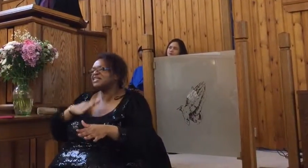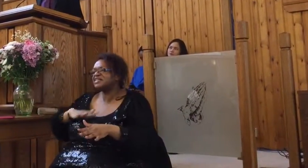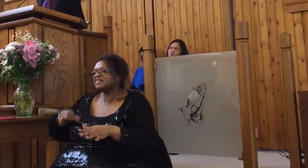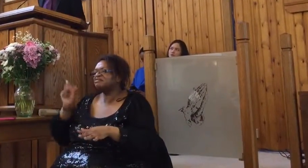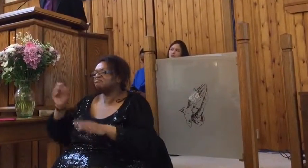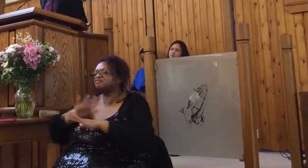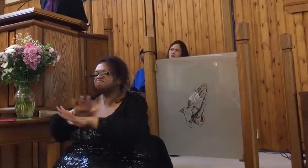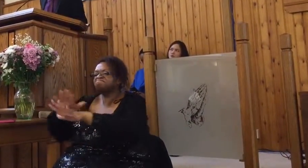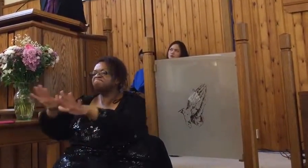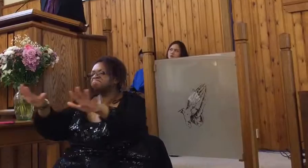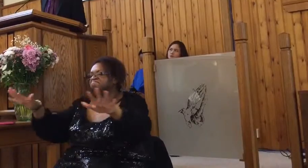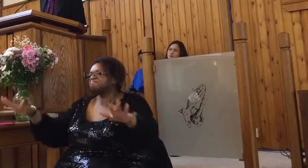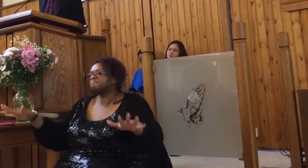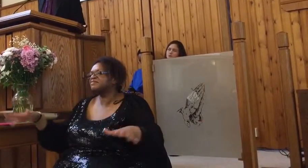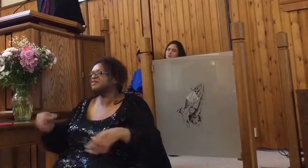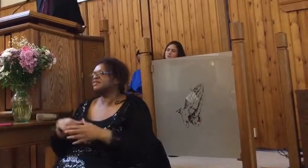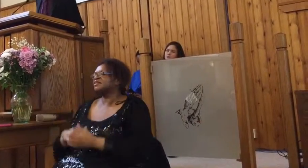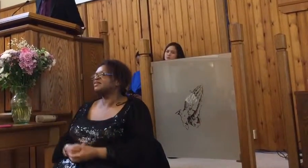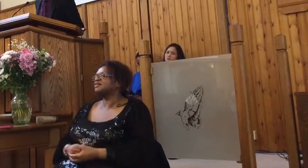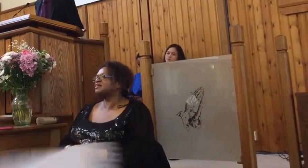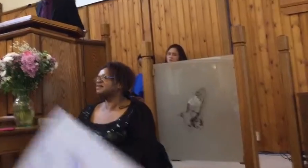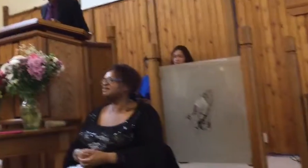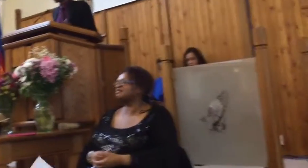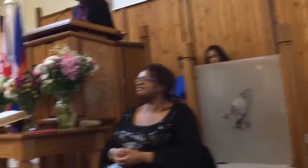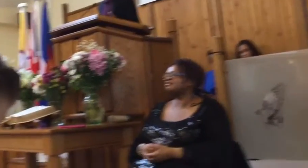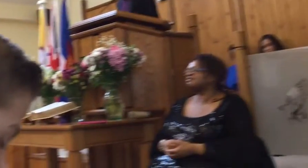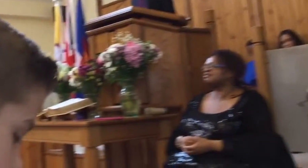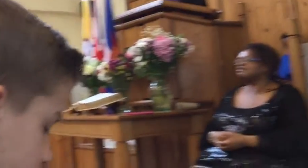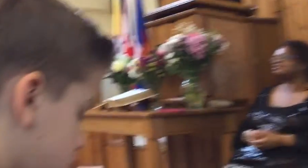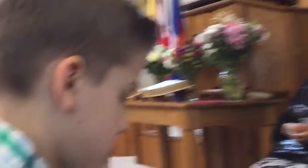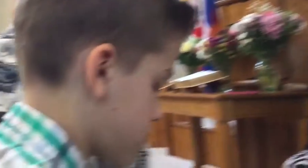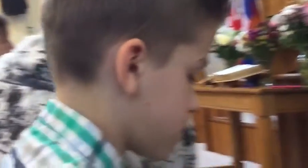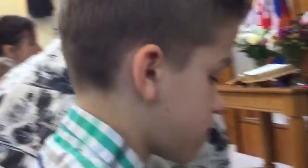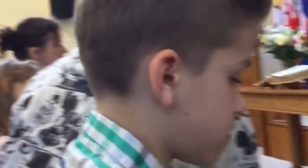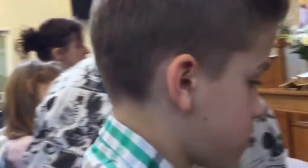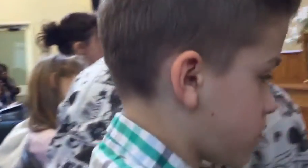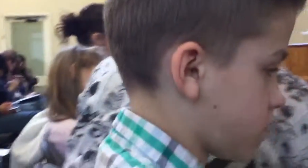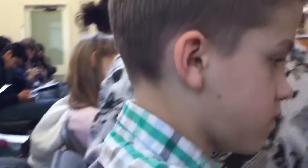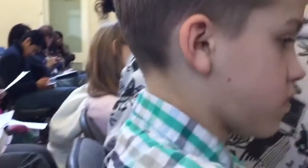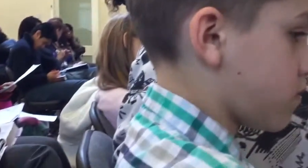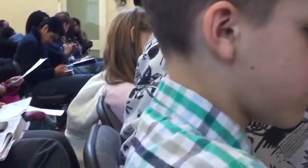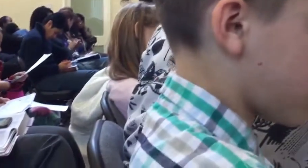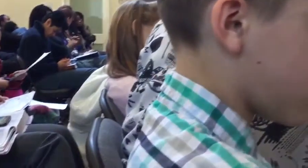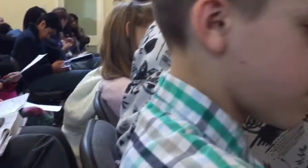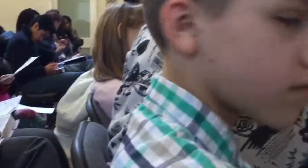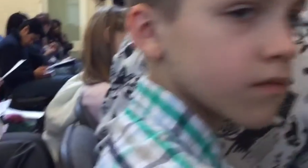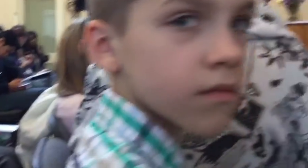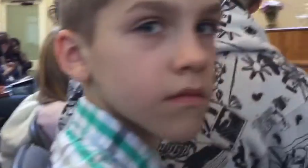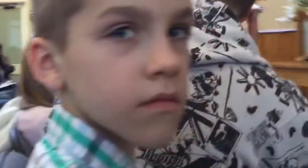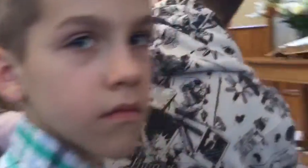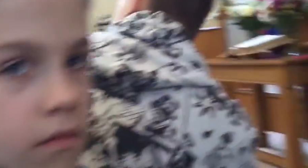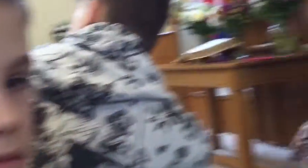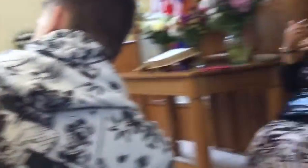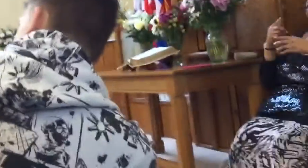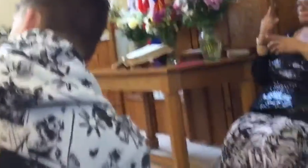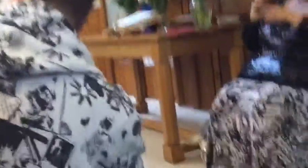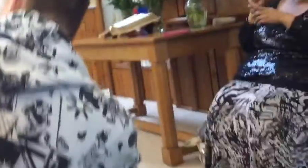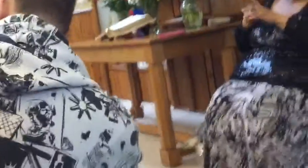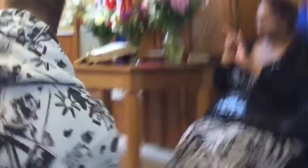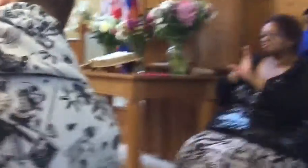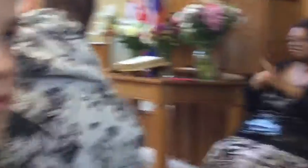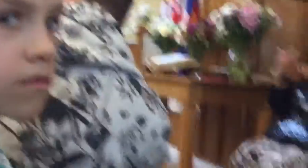word to be spread. You know, just like a lot of our early pioneers who were around our age when they started, we need to set